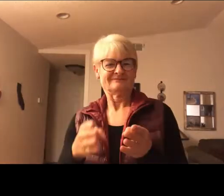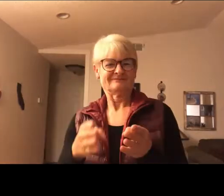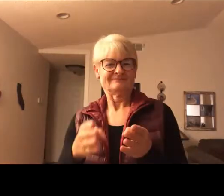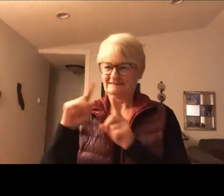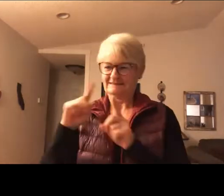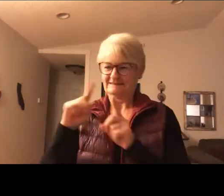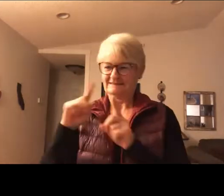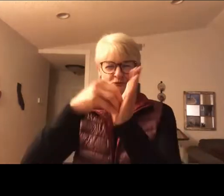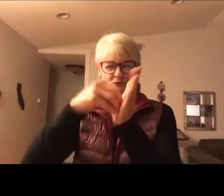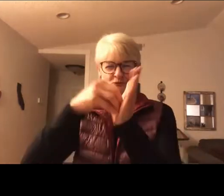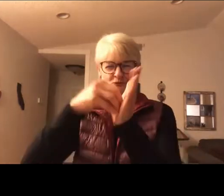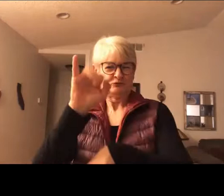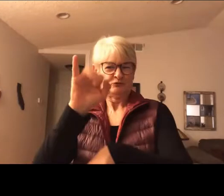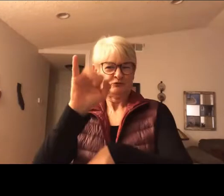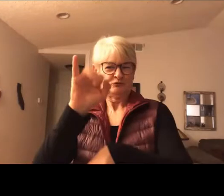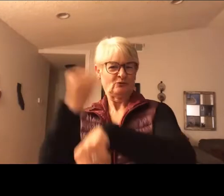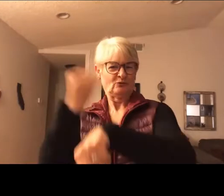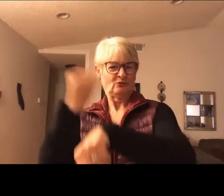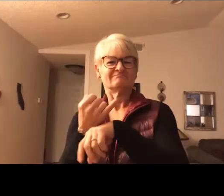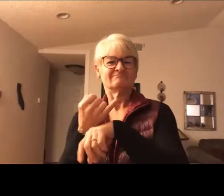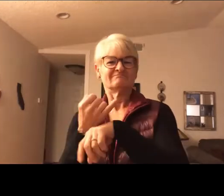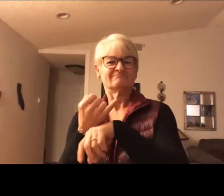Dan is a person,